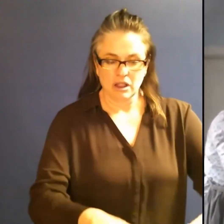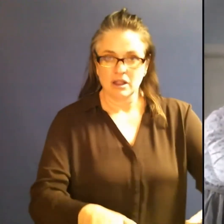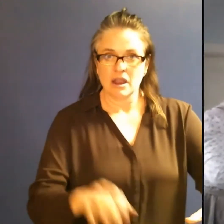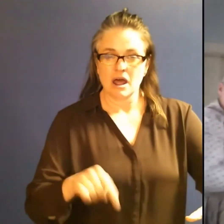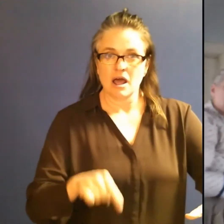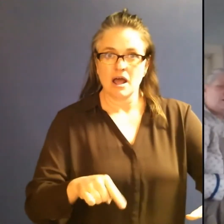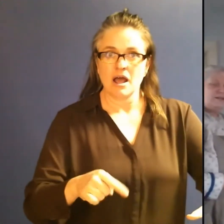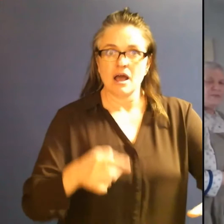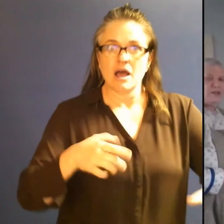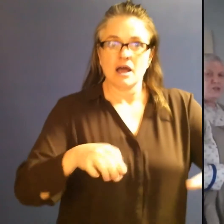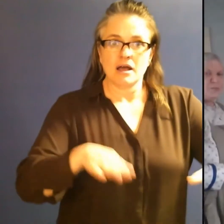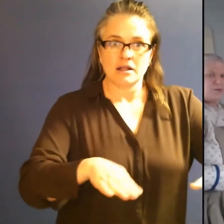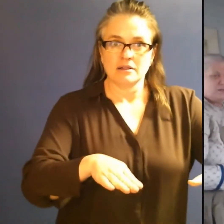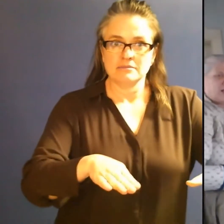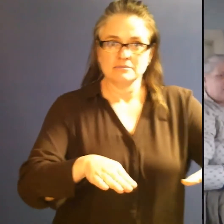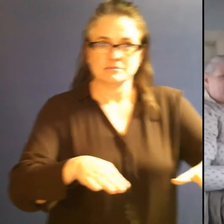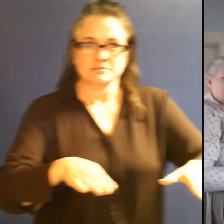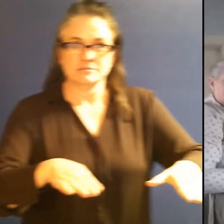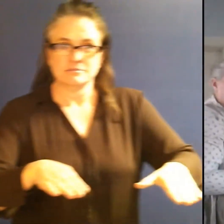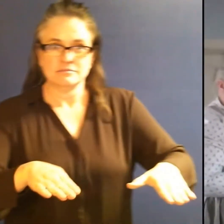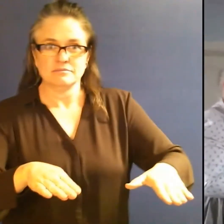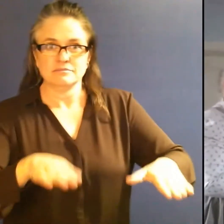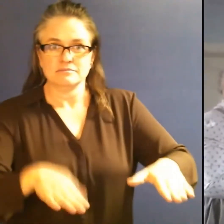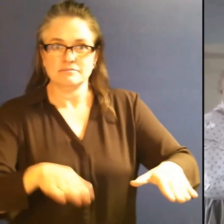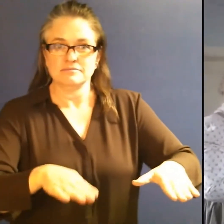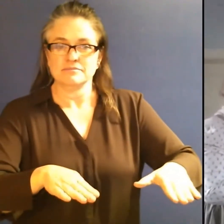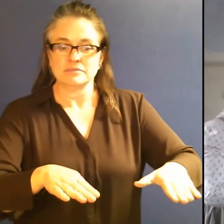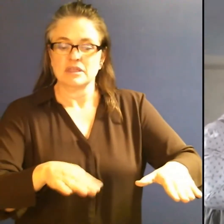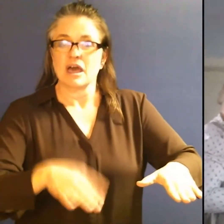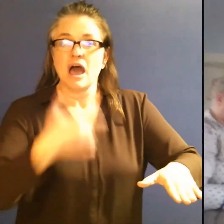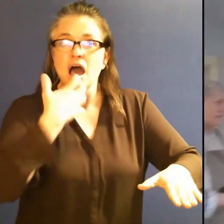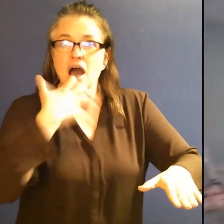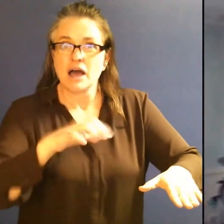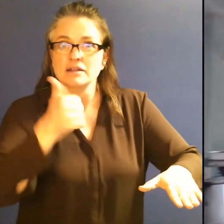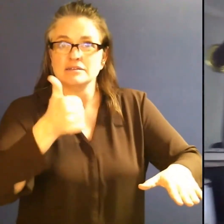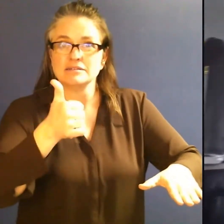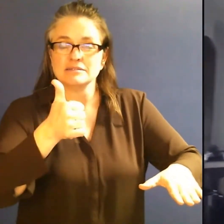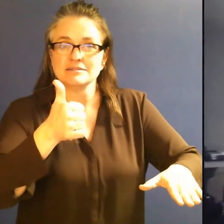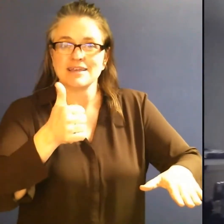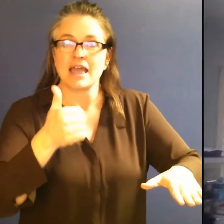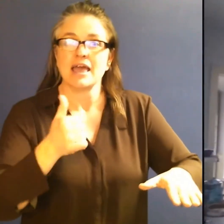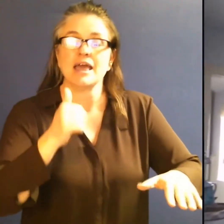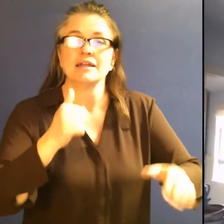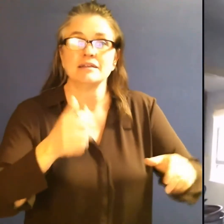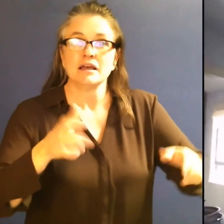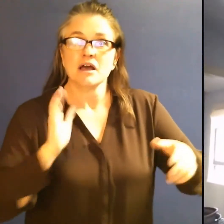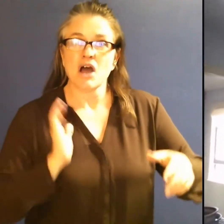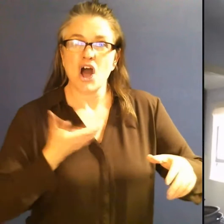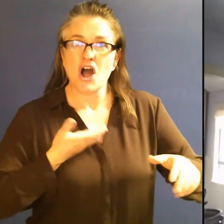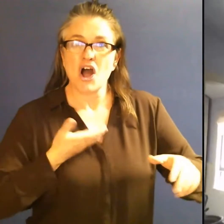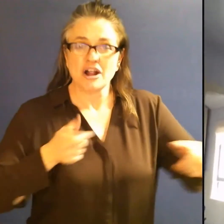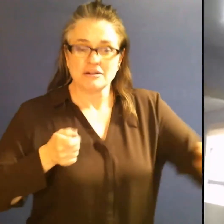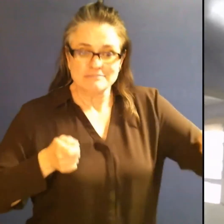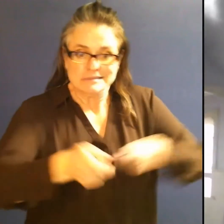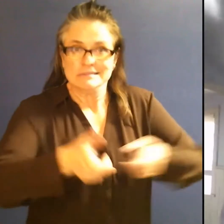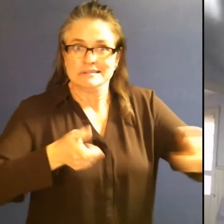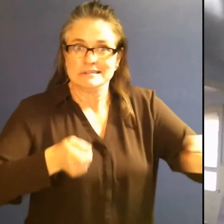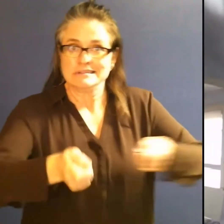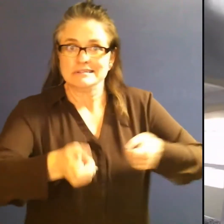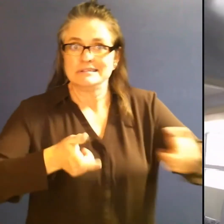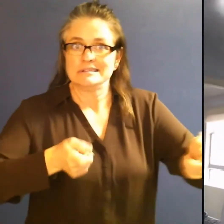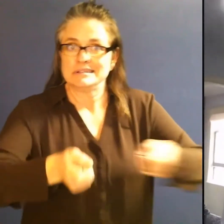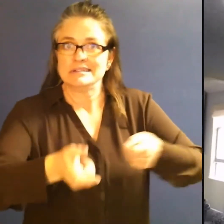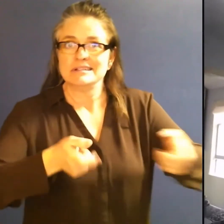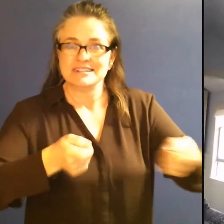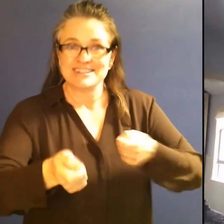pans around to make sure both sides get done. Thank you. Today, we're going to talk